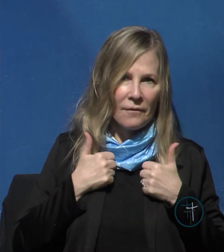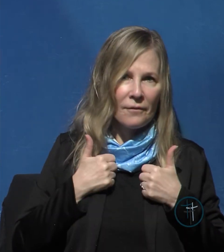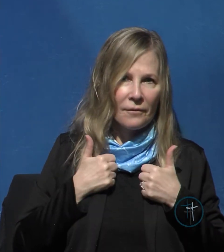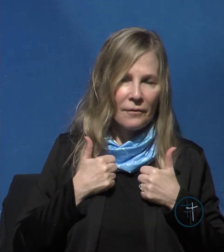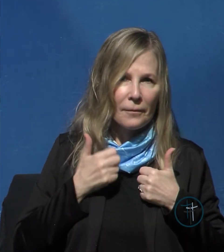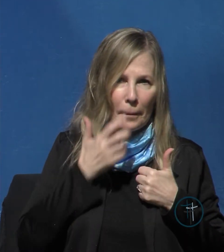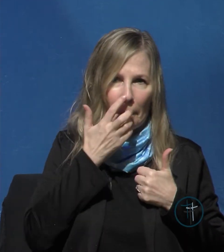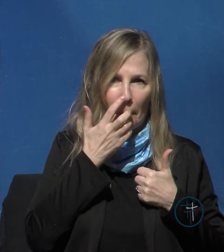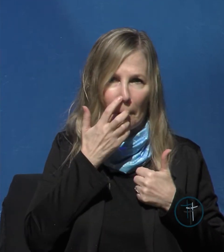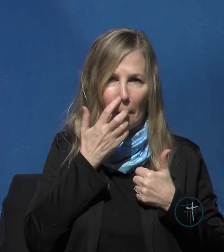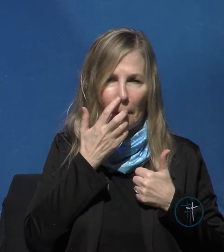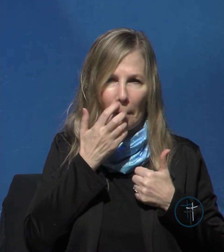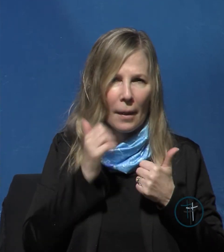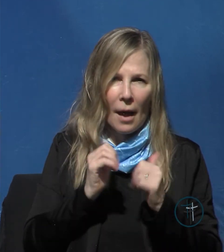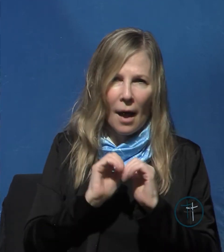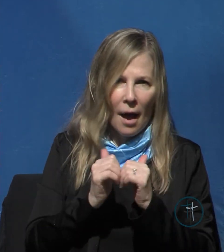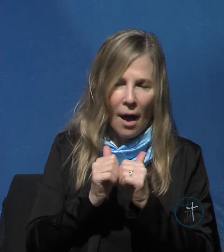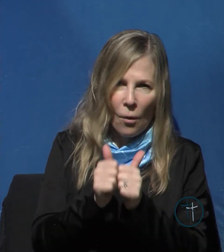lifestyle.